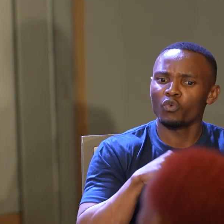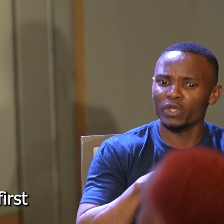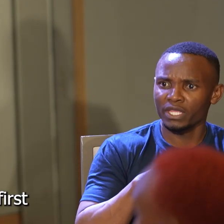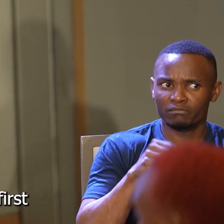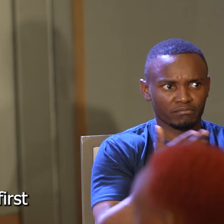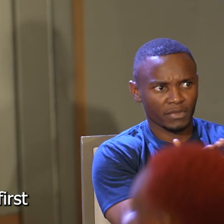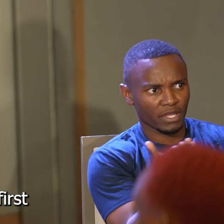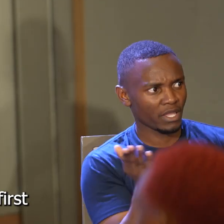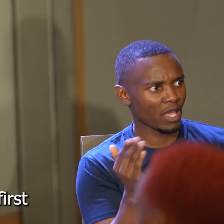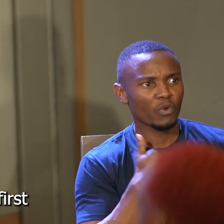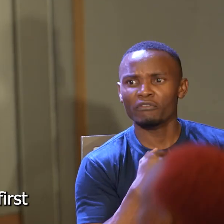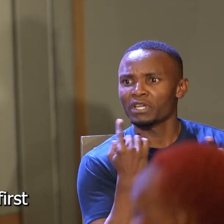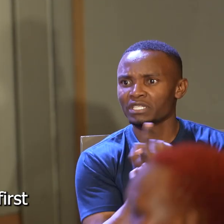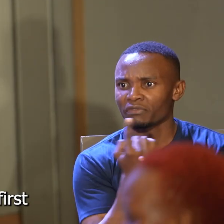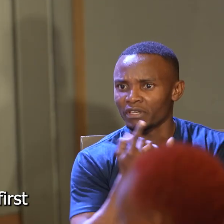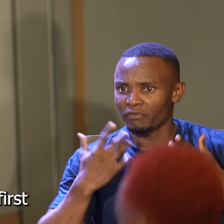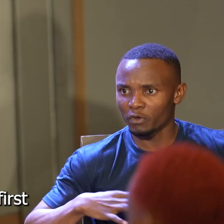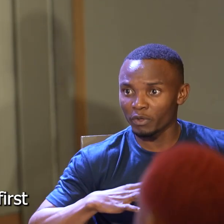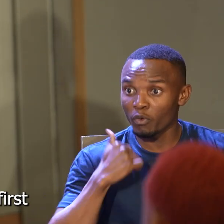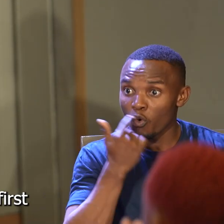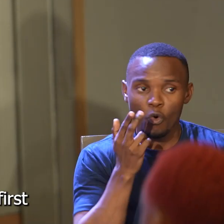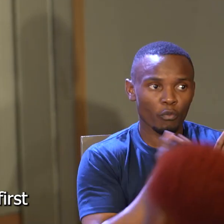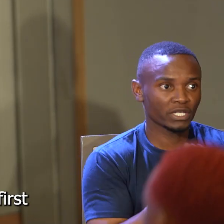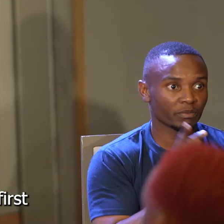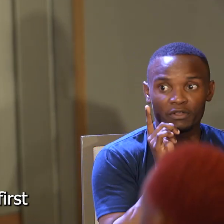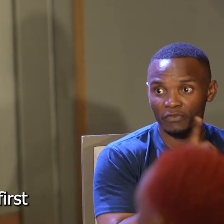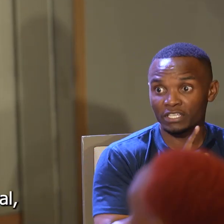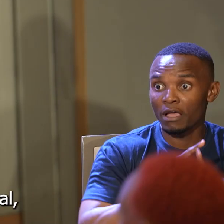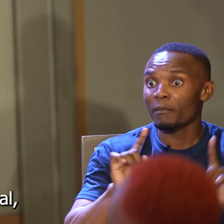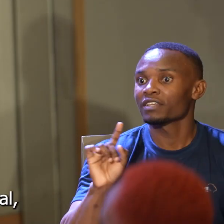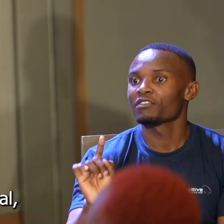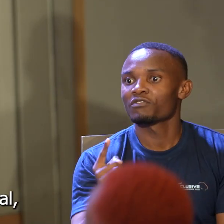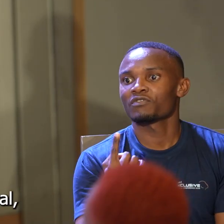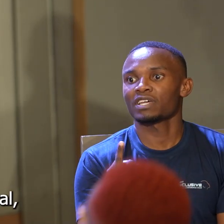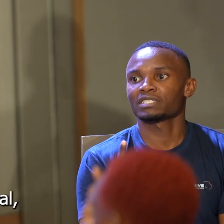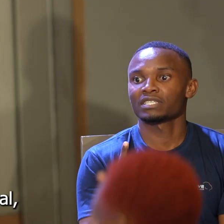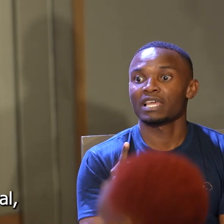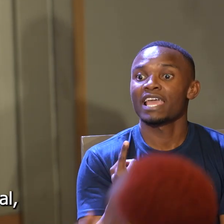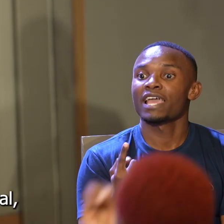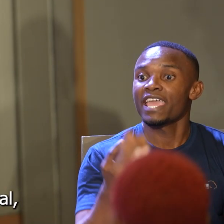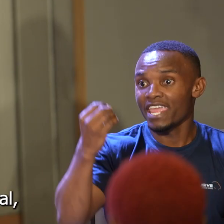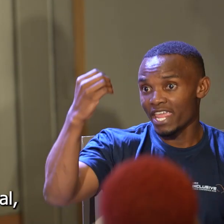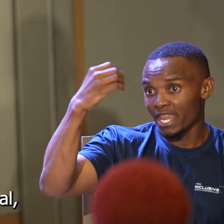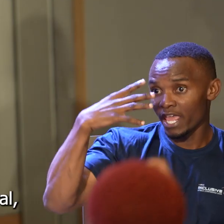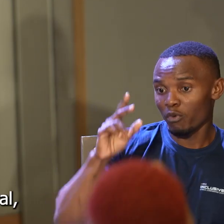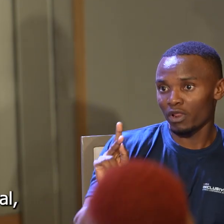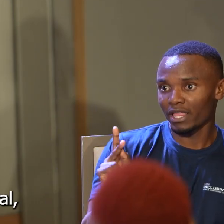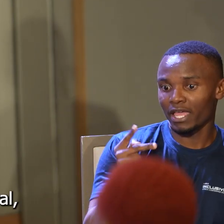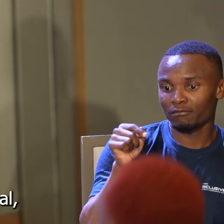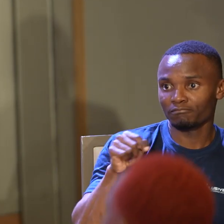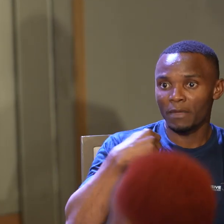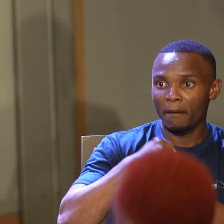this room, there are a number of people who participated, but we should say first that Enable Kenya made